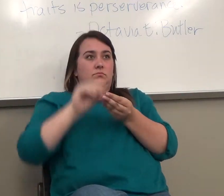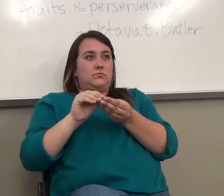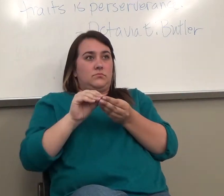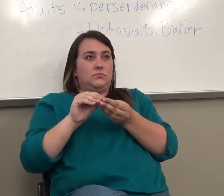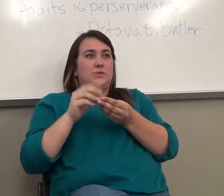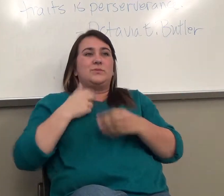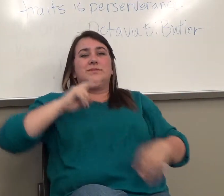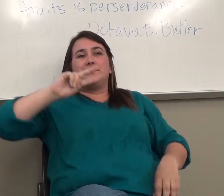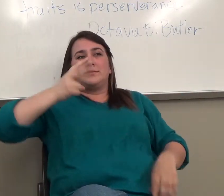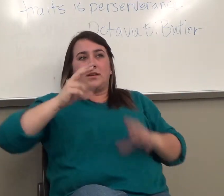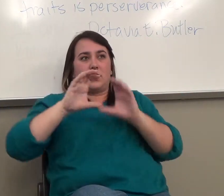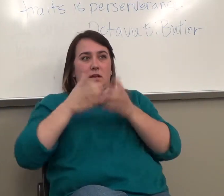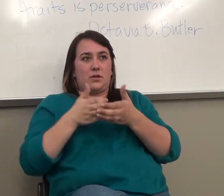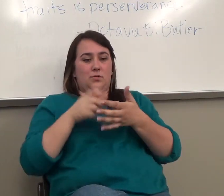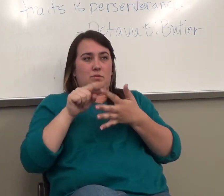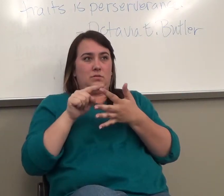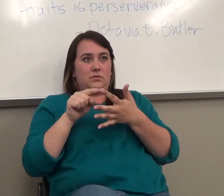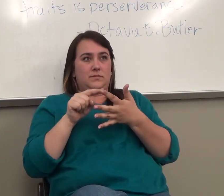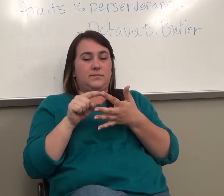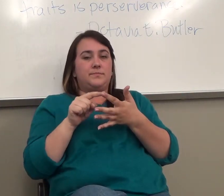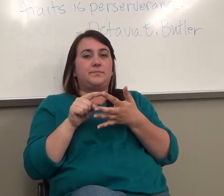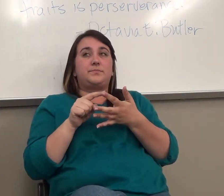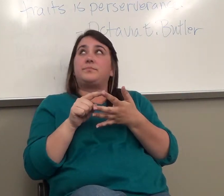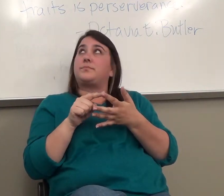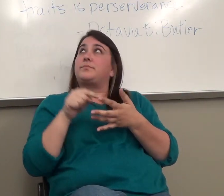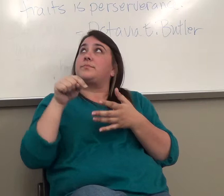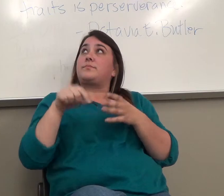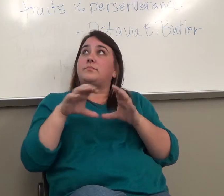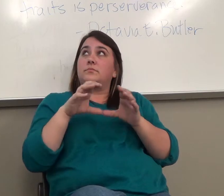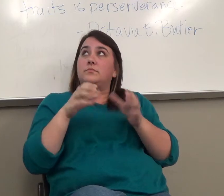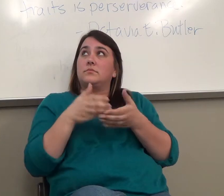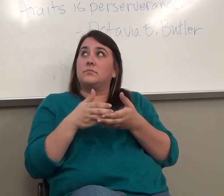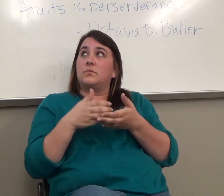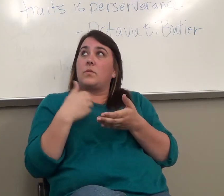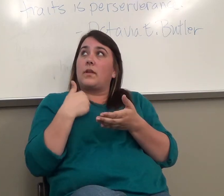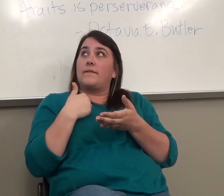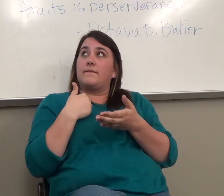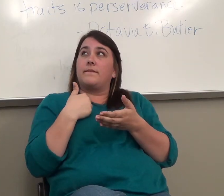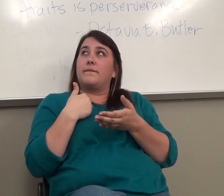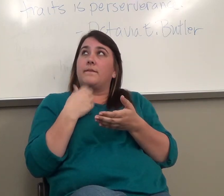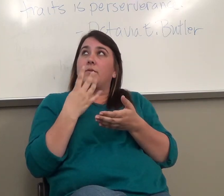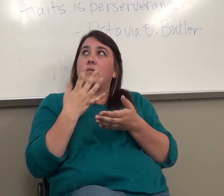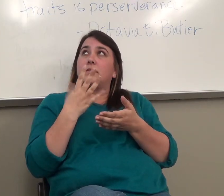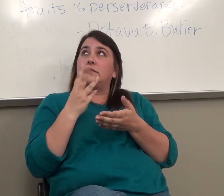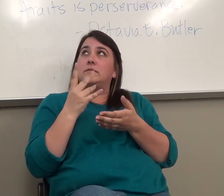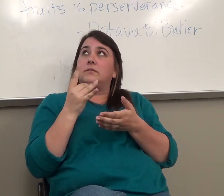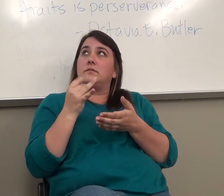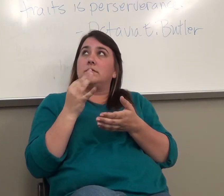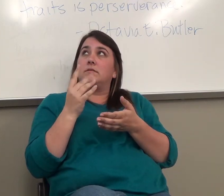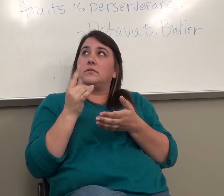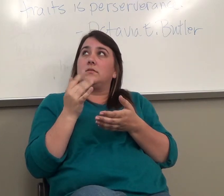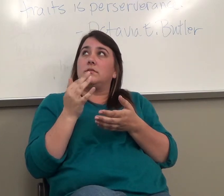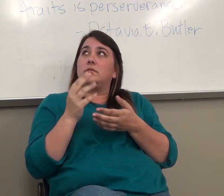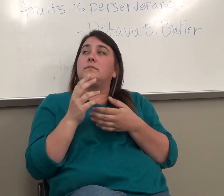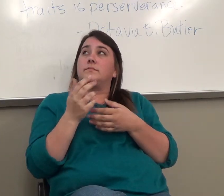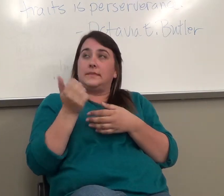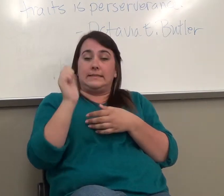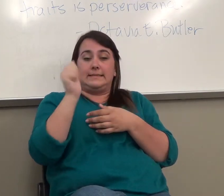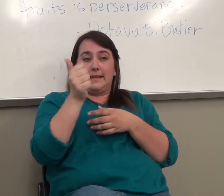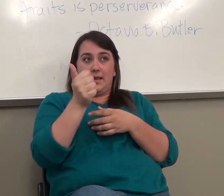category. So in this class, we have 4, 5, 6, 7, 8, 9, yeah, 10, it's the same. So you